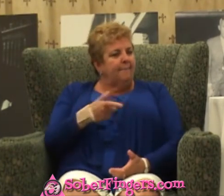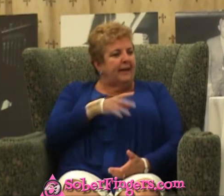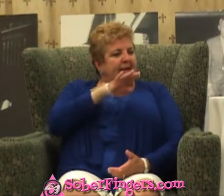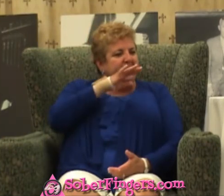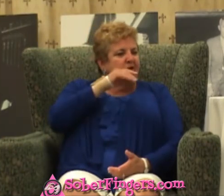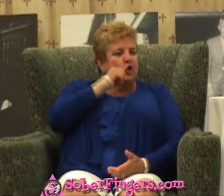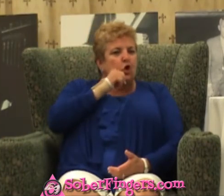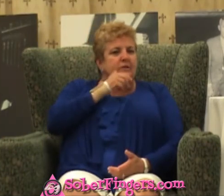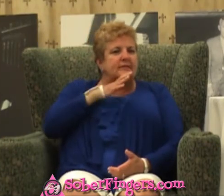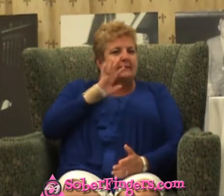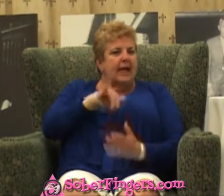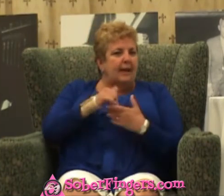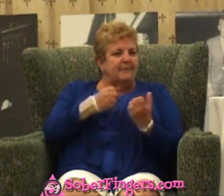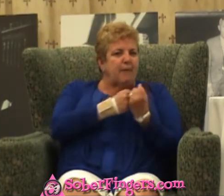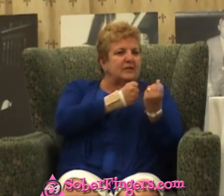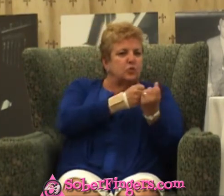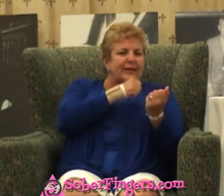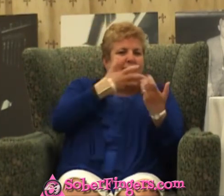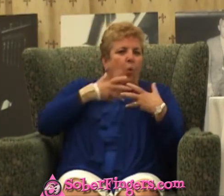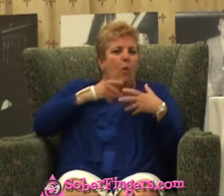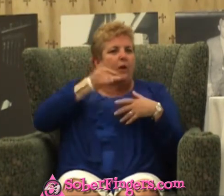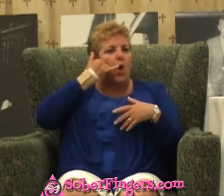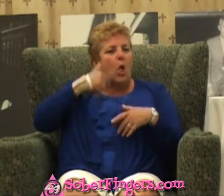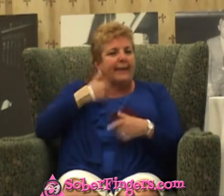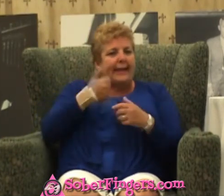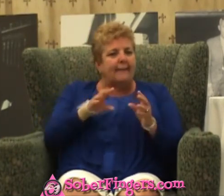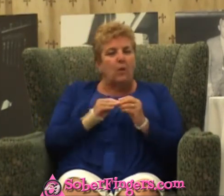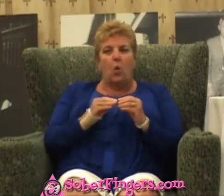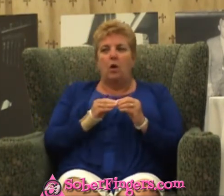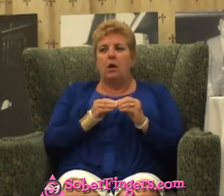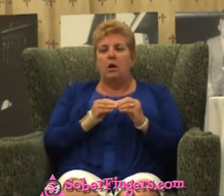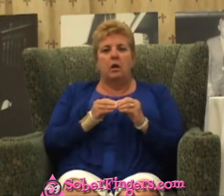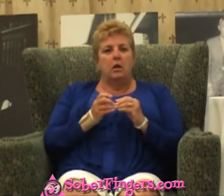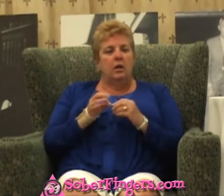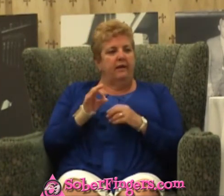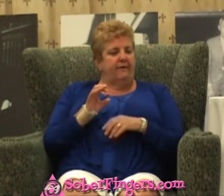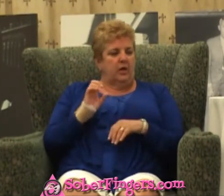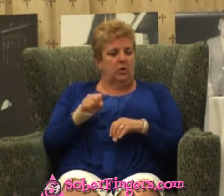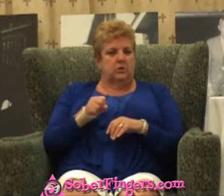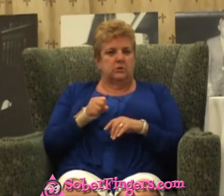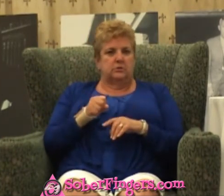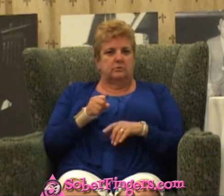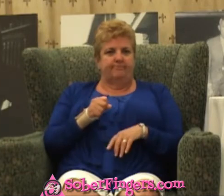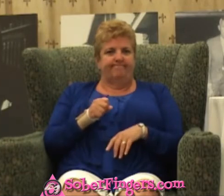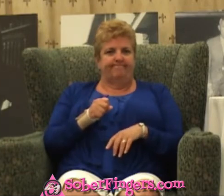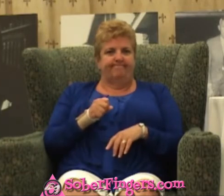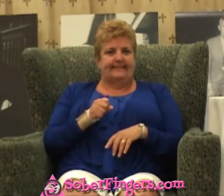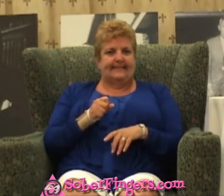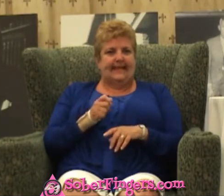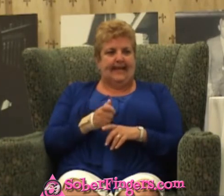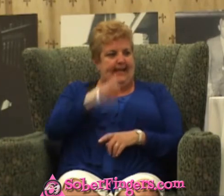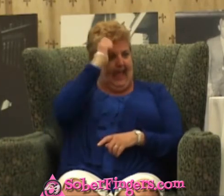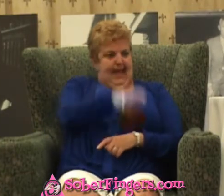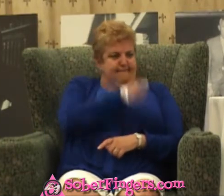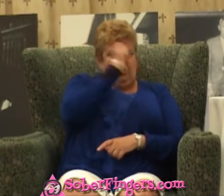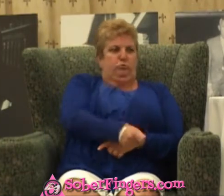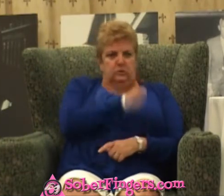anymore because she's just like, you know, if I could hit you over the head with a hammer with the truth, that's what I was doing, you know. It